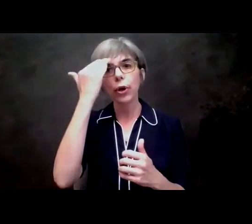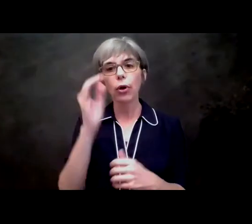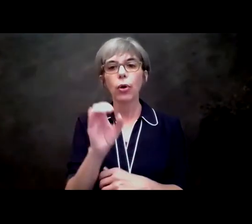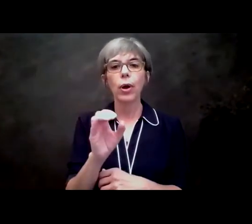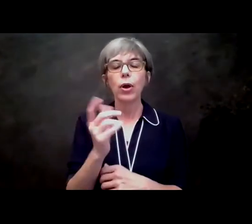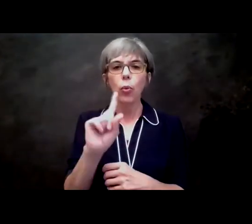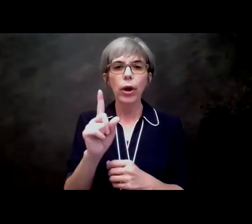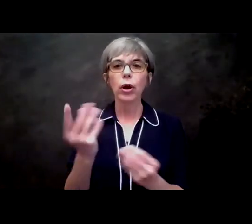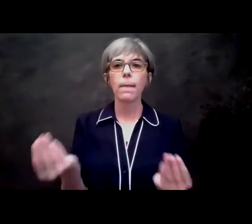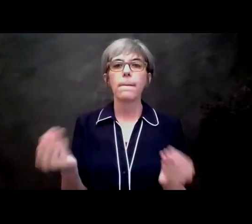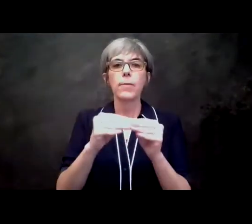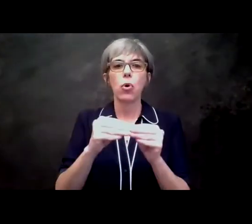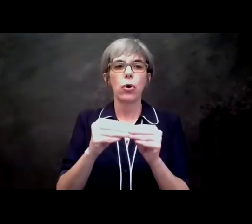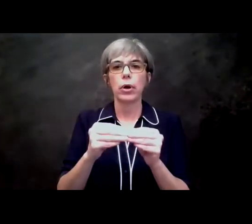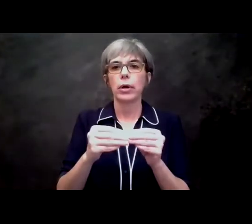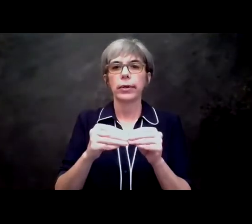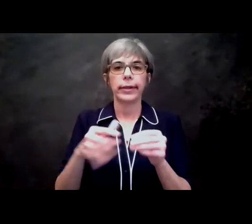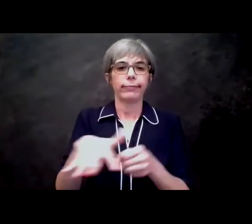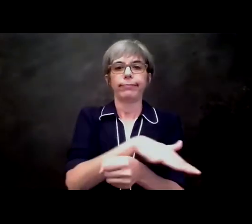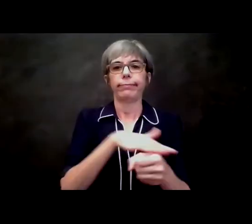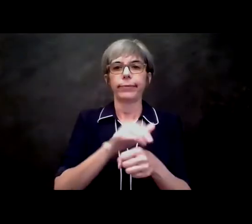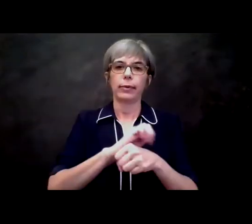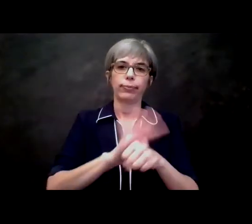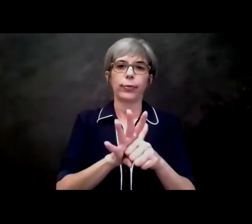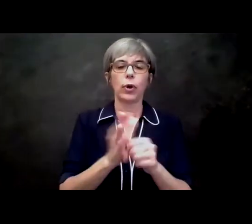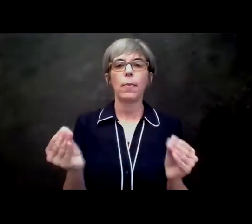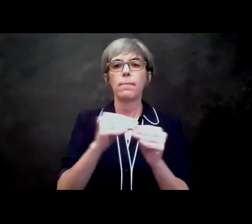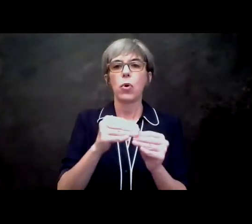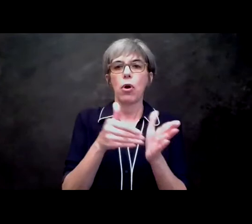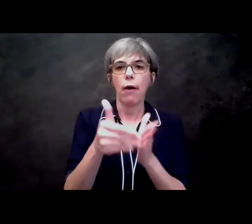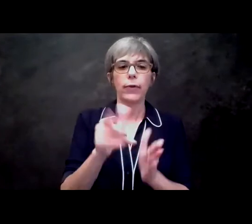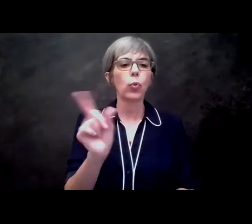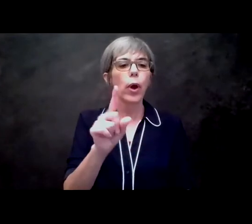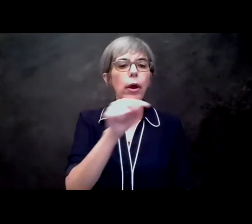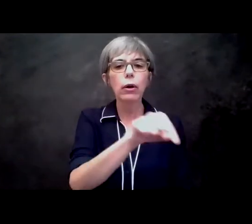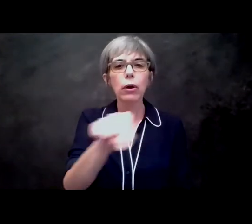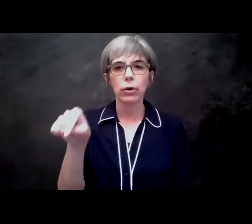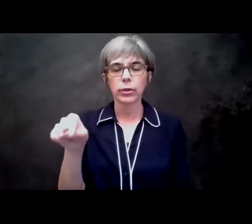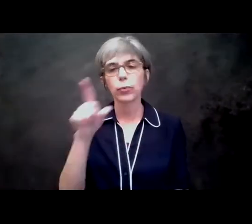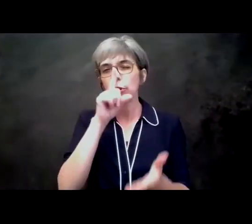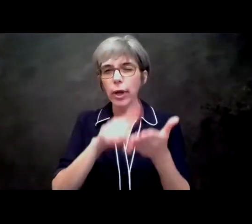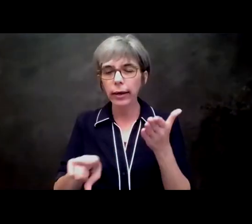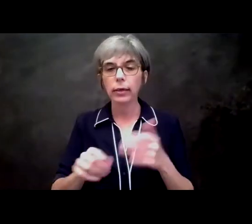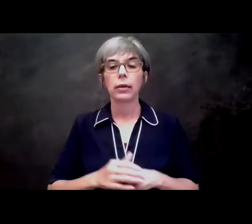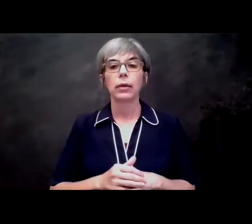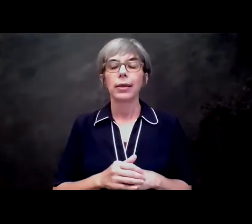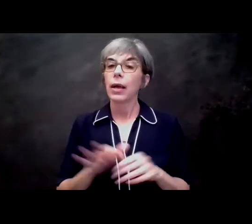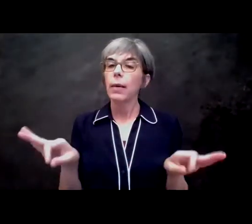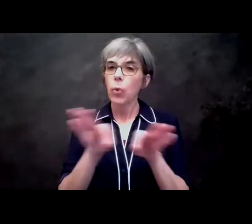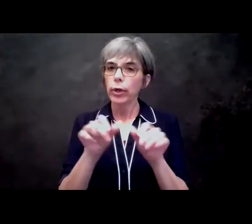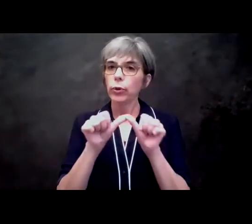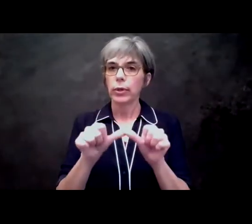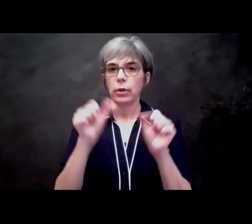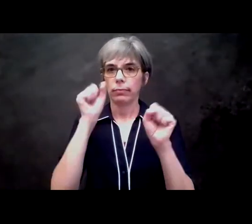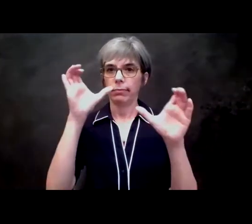clusters. I do want to caution people and remind them of the importance of staying vigilant. We have created